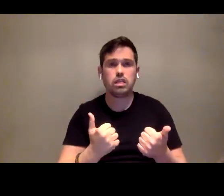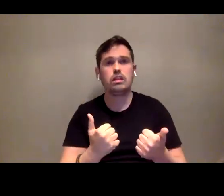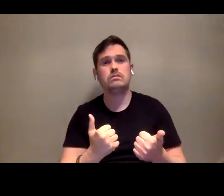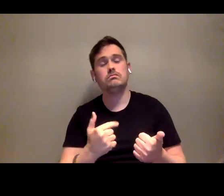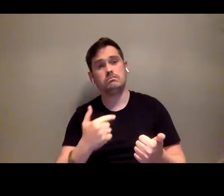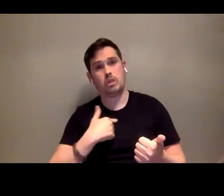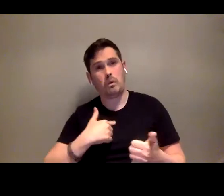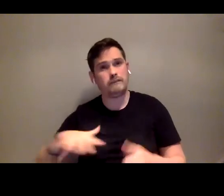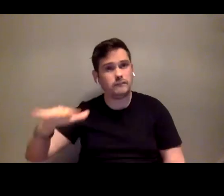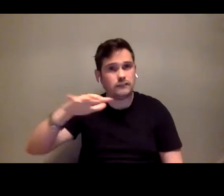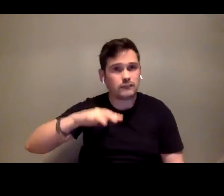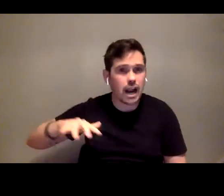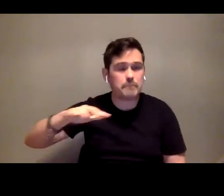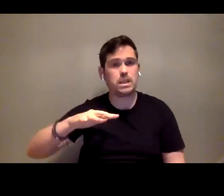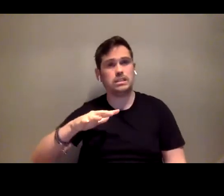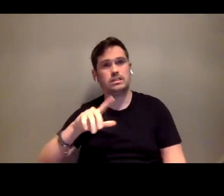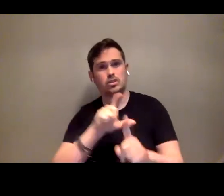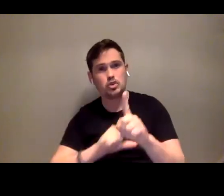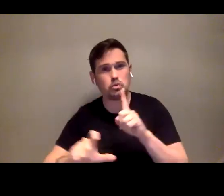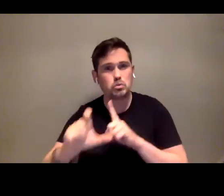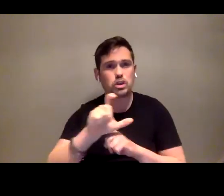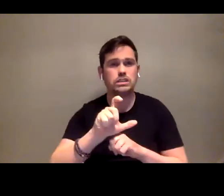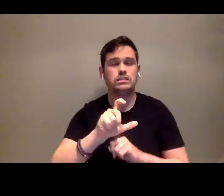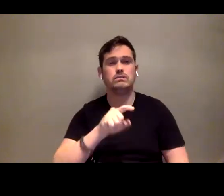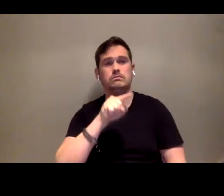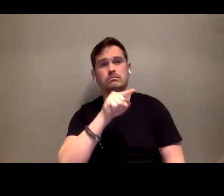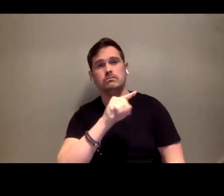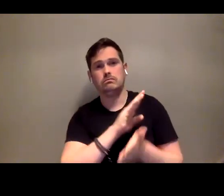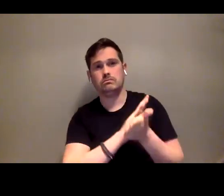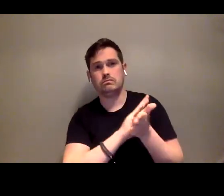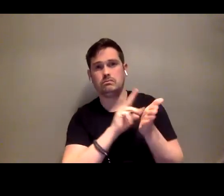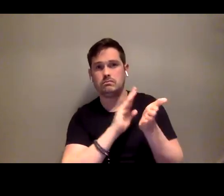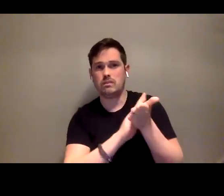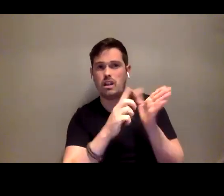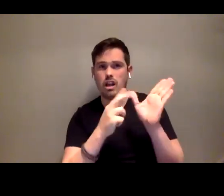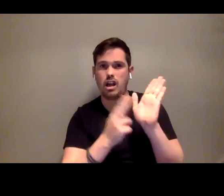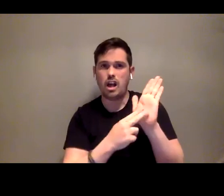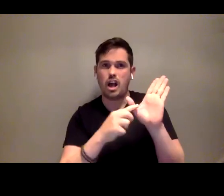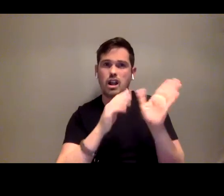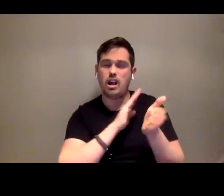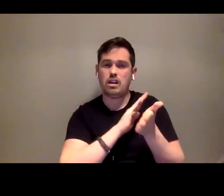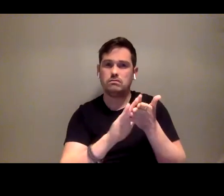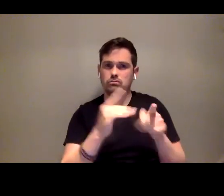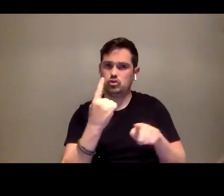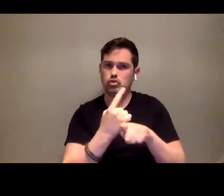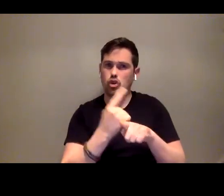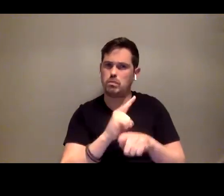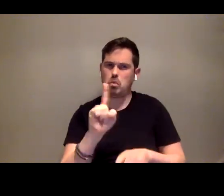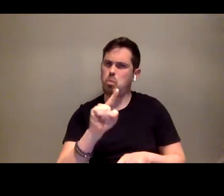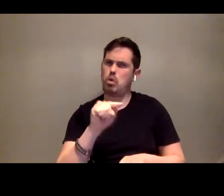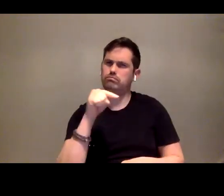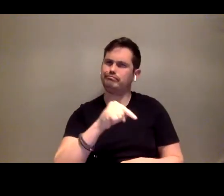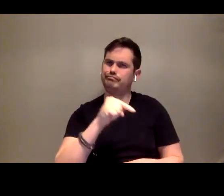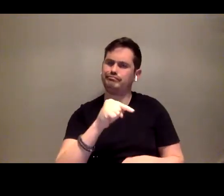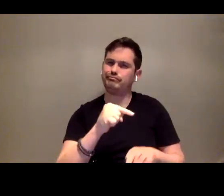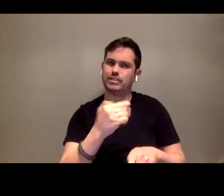this really, you know, I think Hannah started talking a bit about, you know, the need to redefine what a green job is. And, you know, this idea that a green job